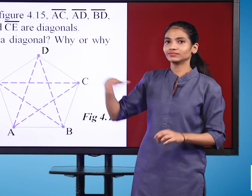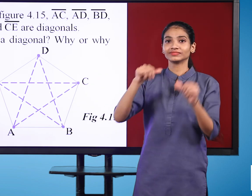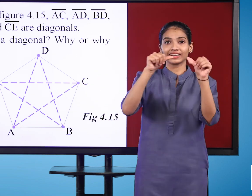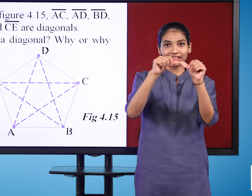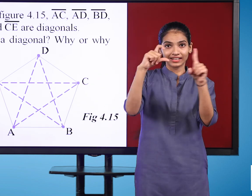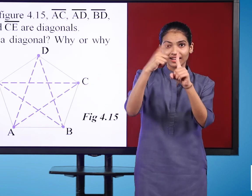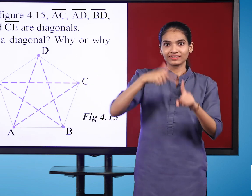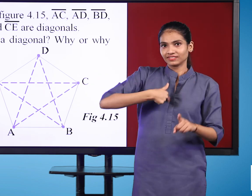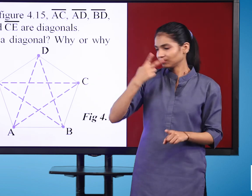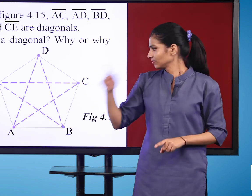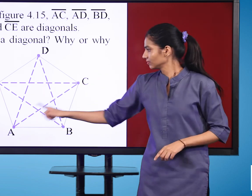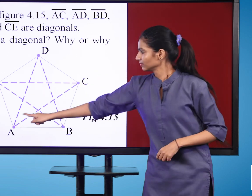Is BC a diagonal?